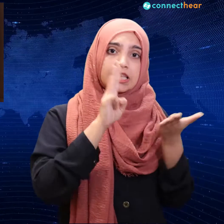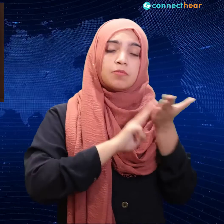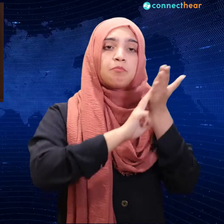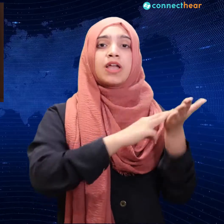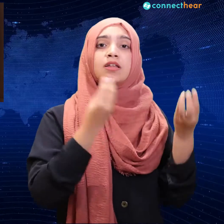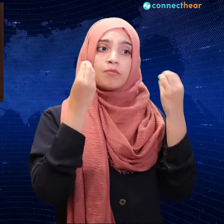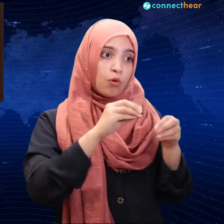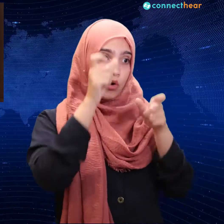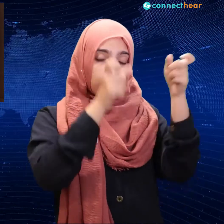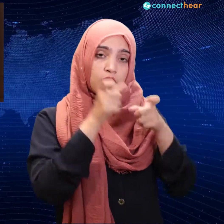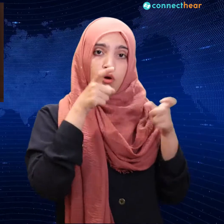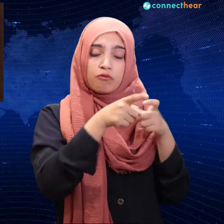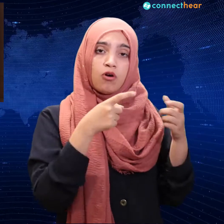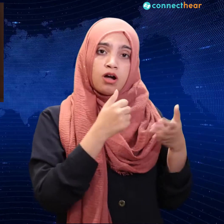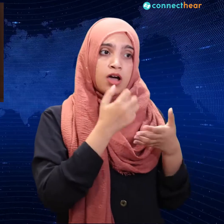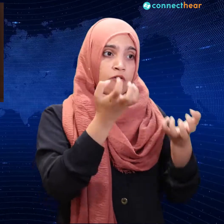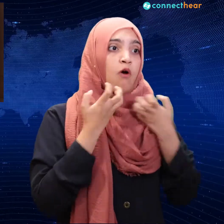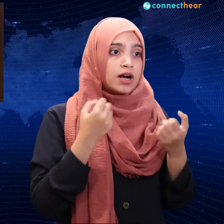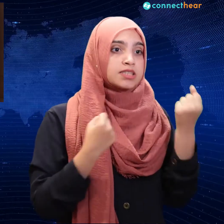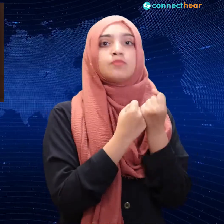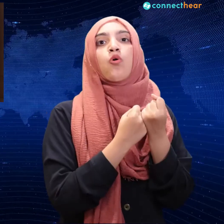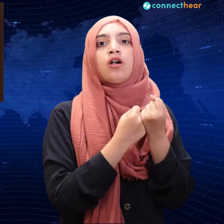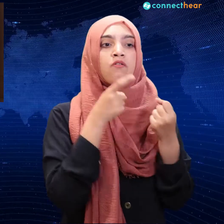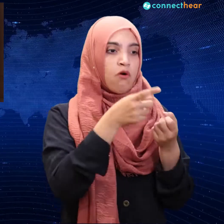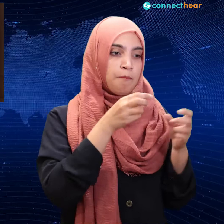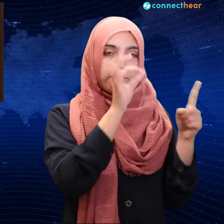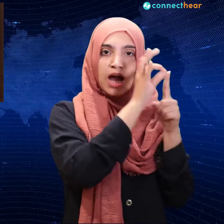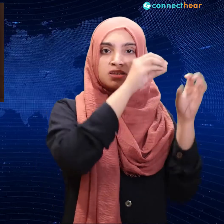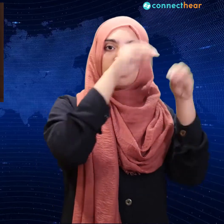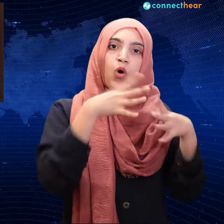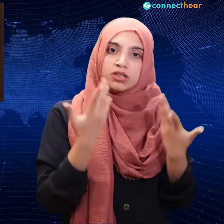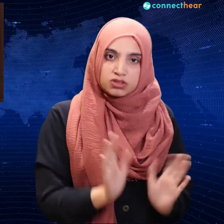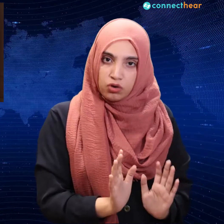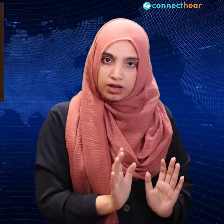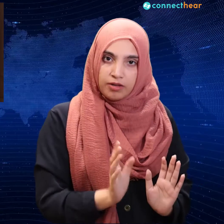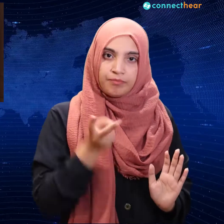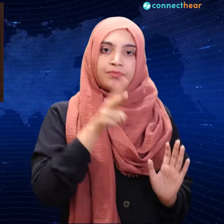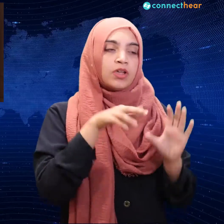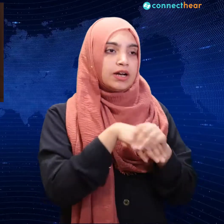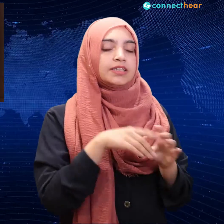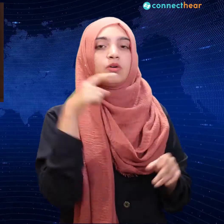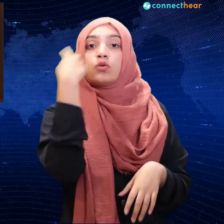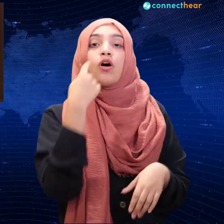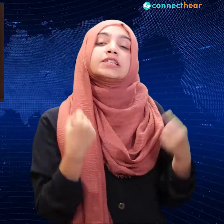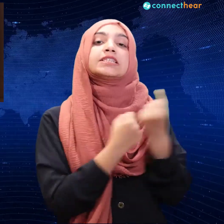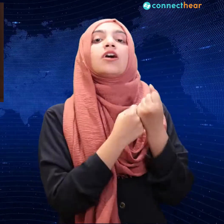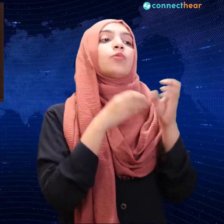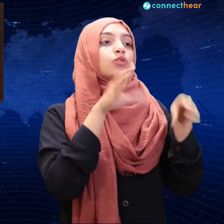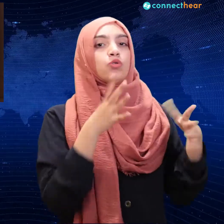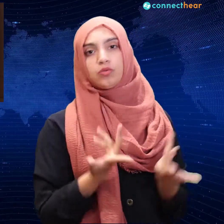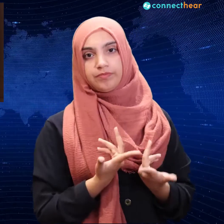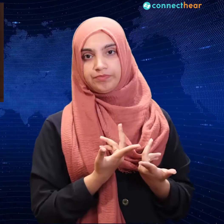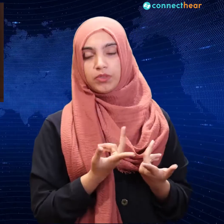Pakistan. So in those refugee camps, and when they say safe havens, what are these safe havens? I mean,